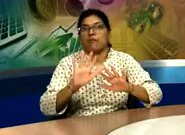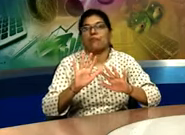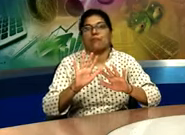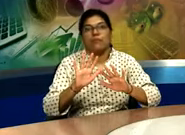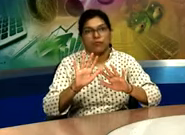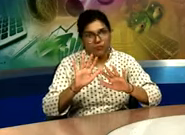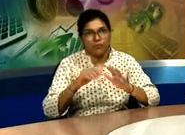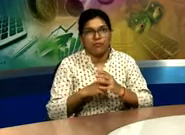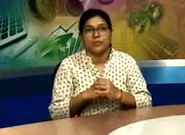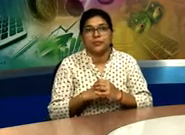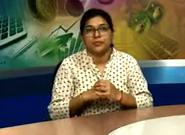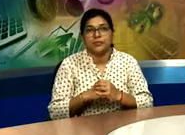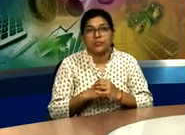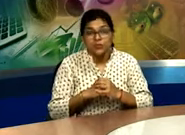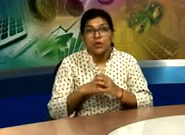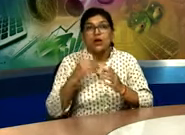In India, when we have sunset,